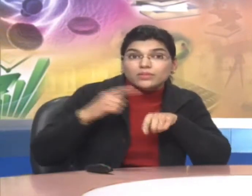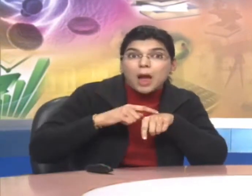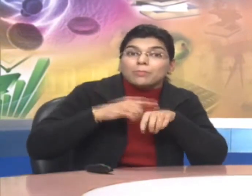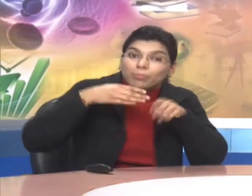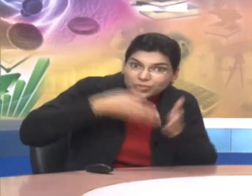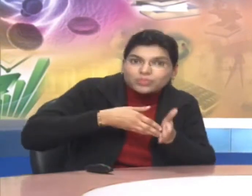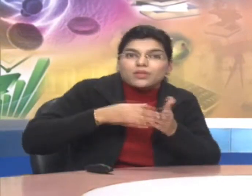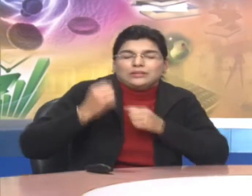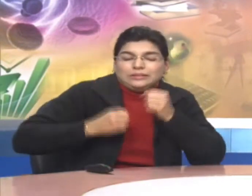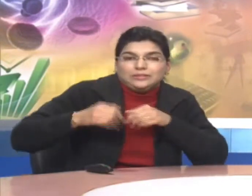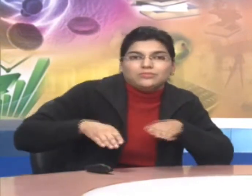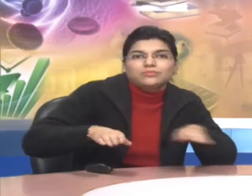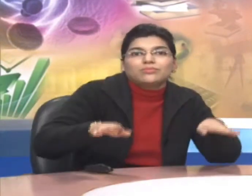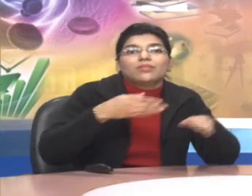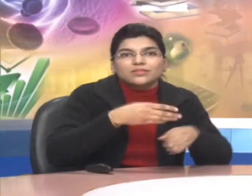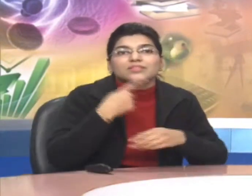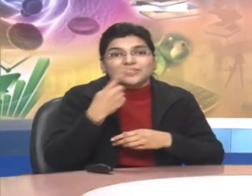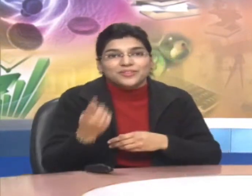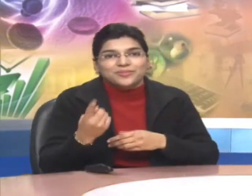undergrowth made Baldio hurry.